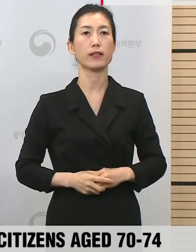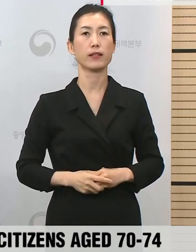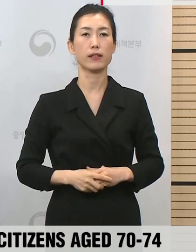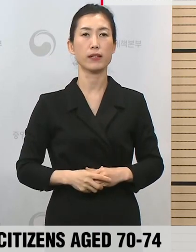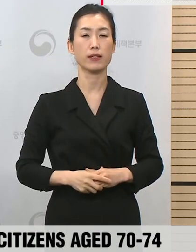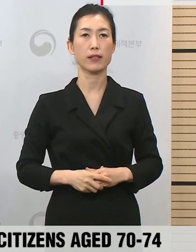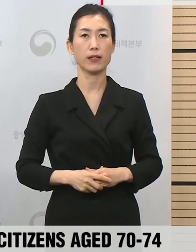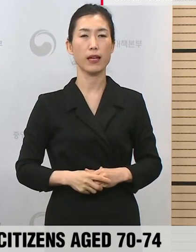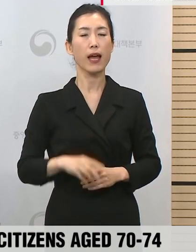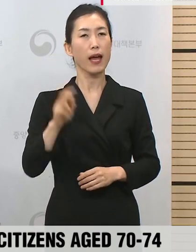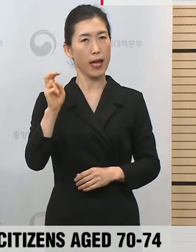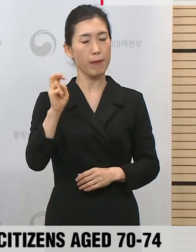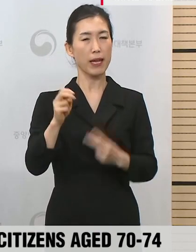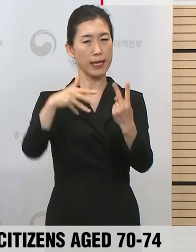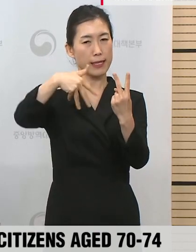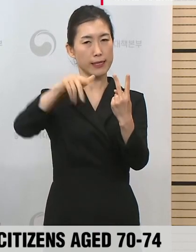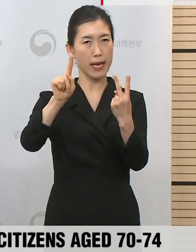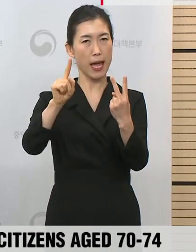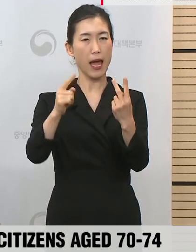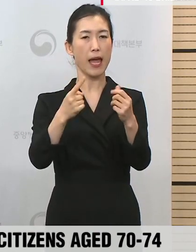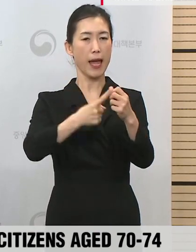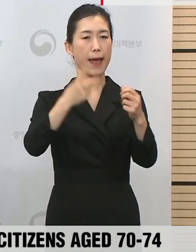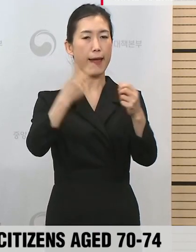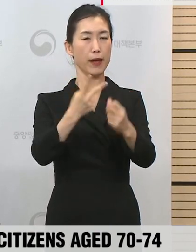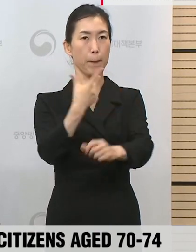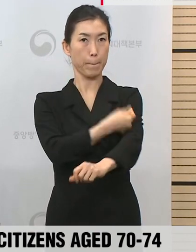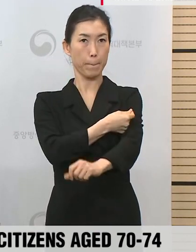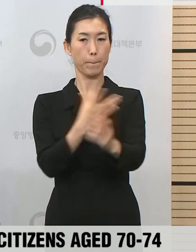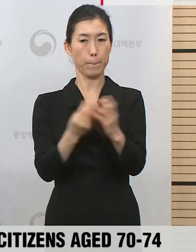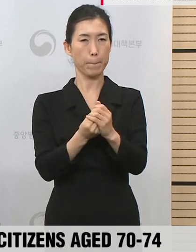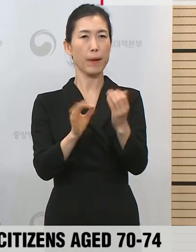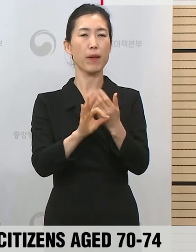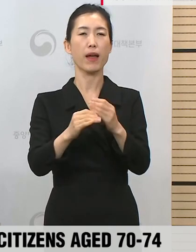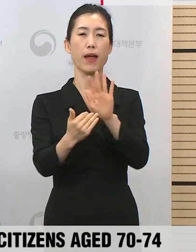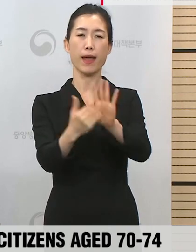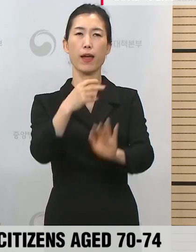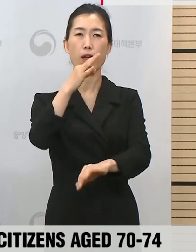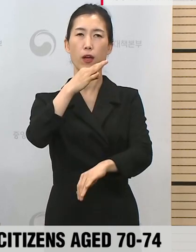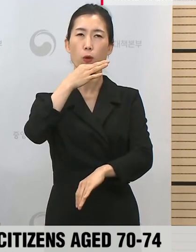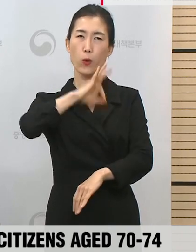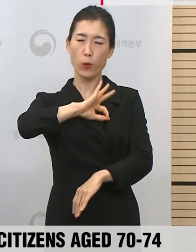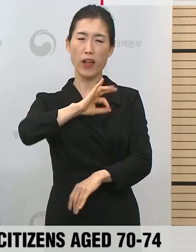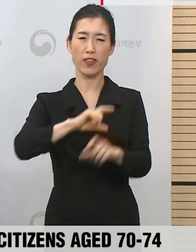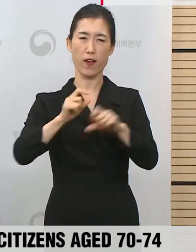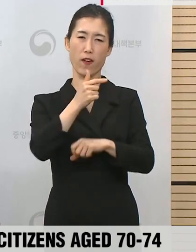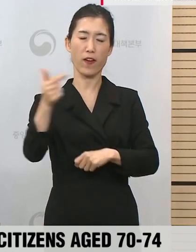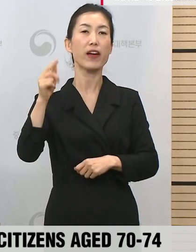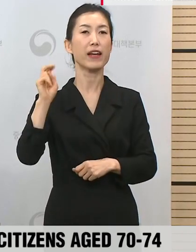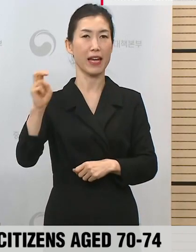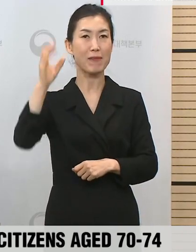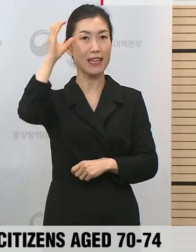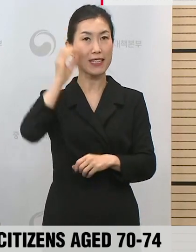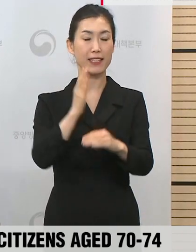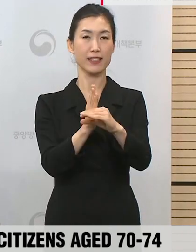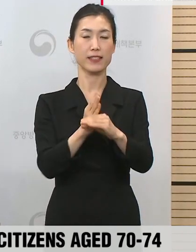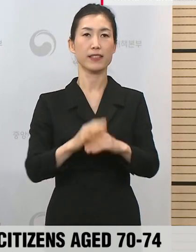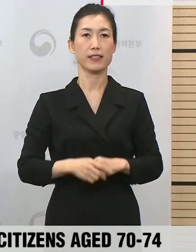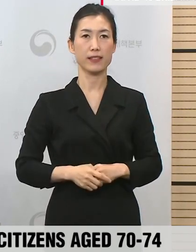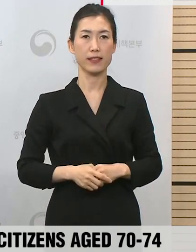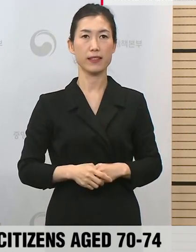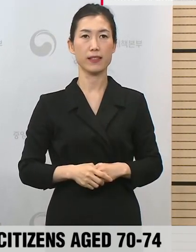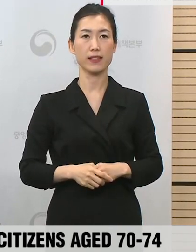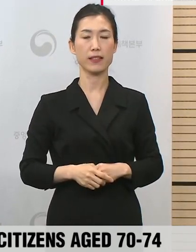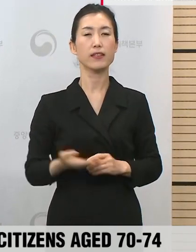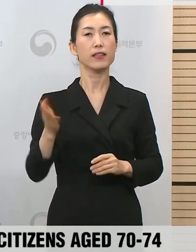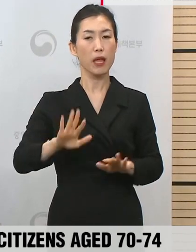of inoculation. And we believe that after the second shot injection, we believe that the efficacy would be even higher